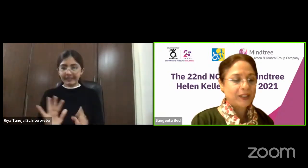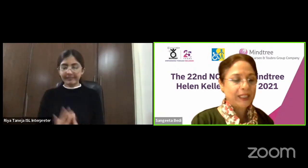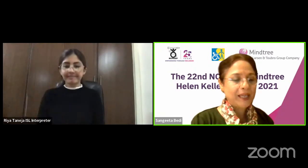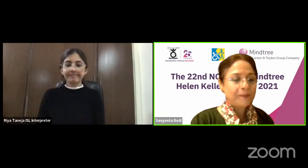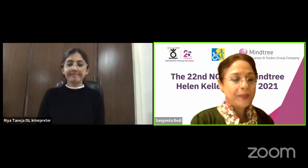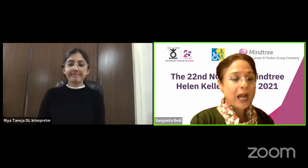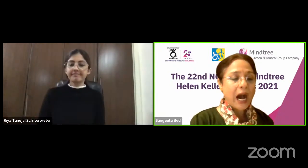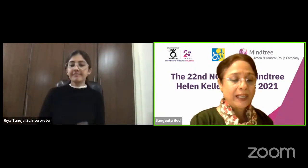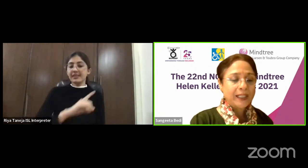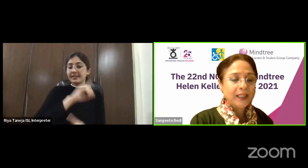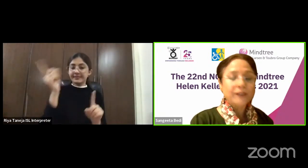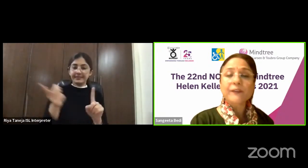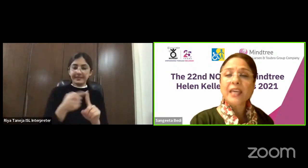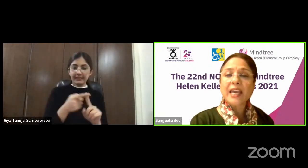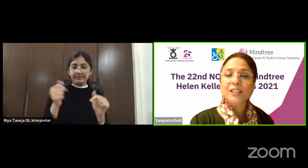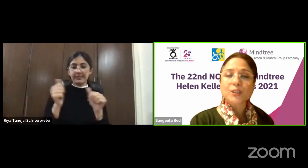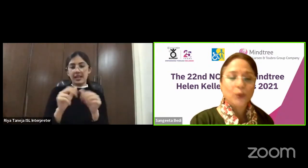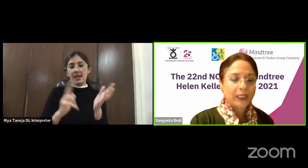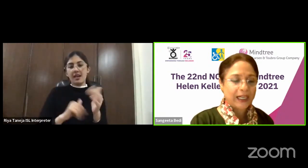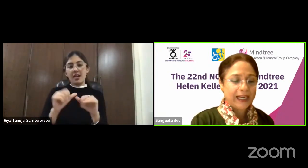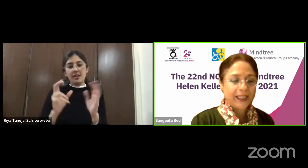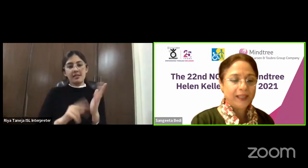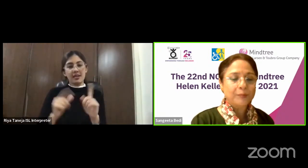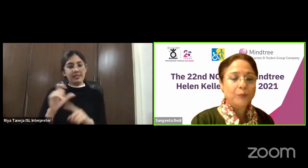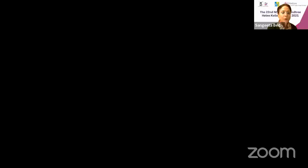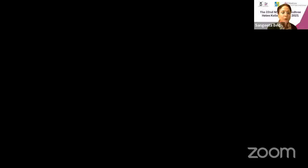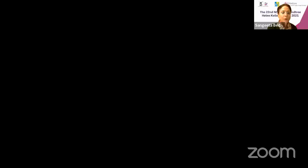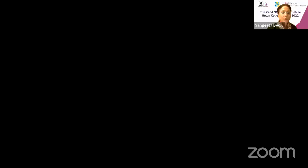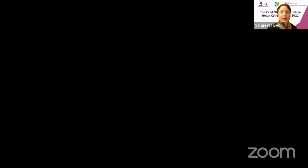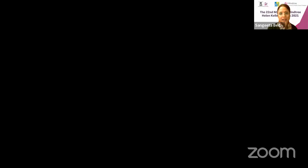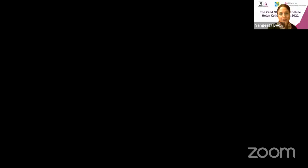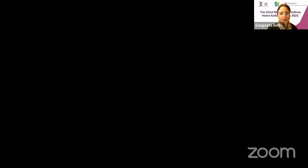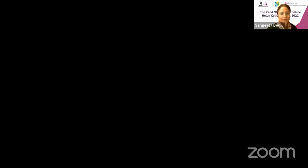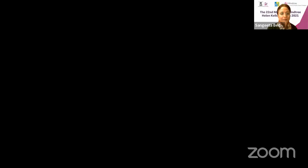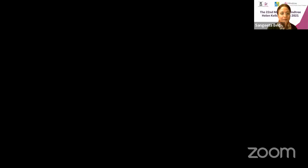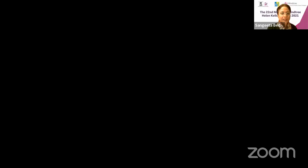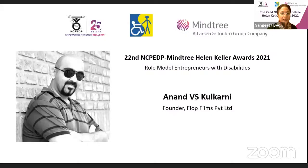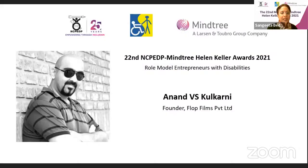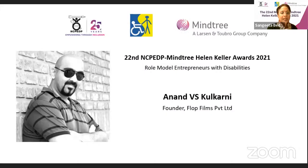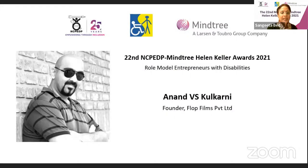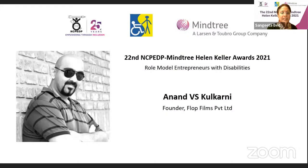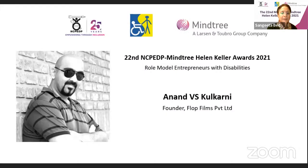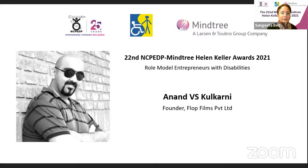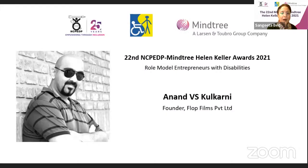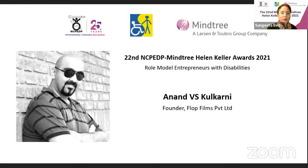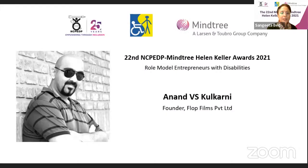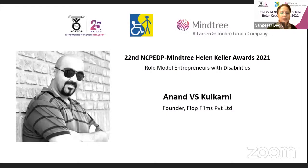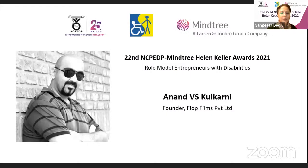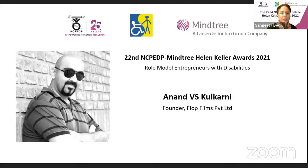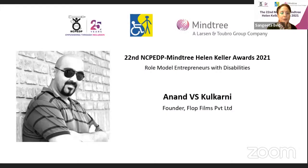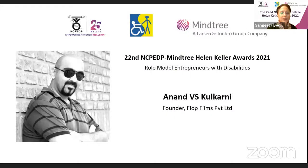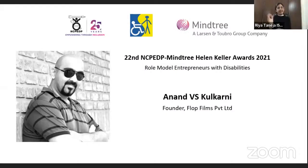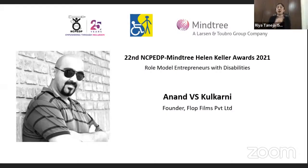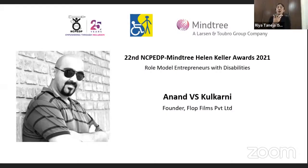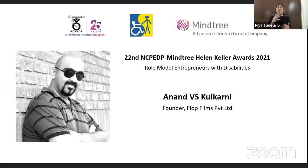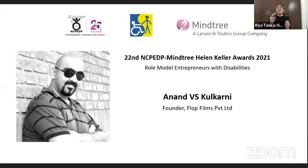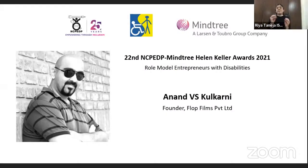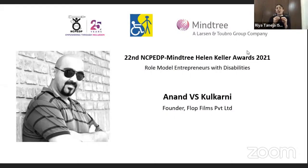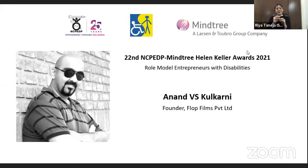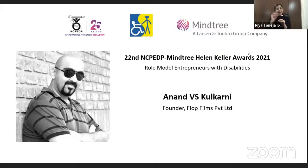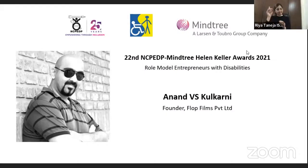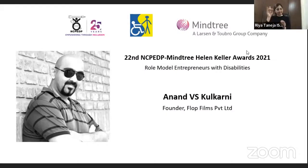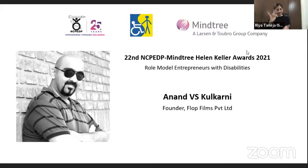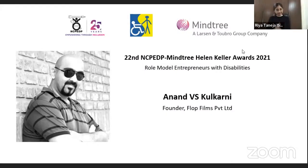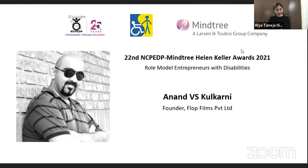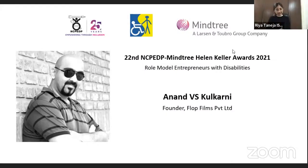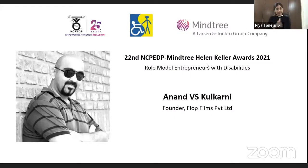in the category, Anand V.S. Kulkarni, Mumbai, Maharashtra. He is the founder, producer,